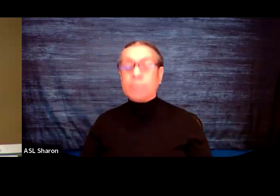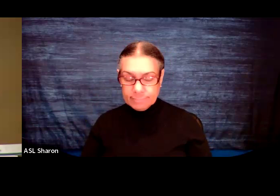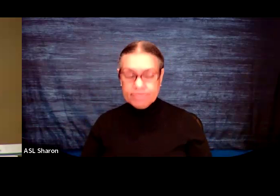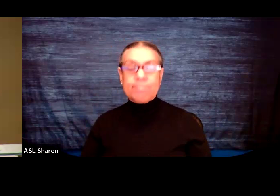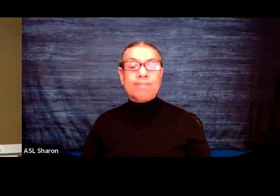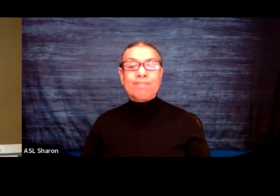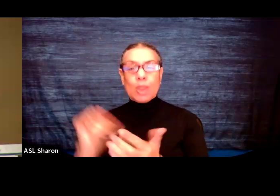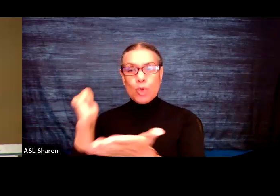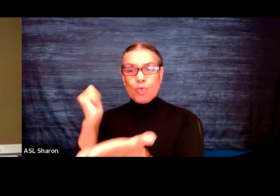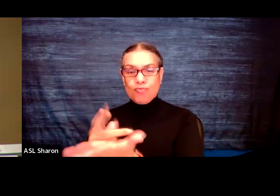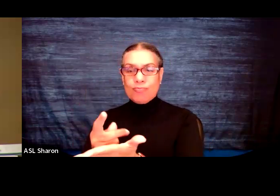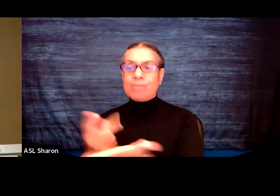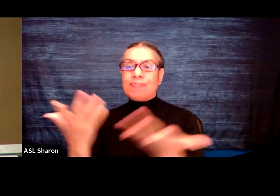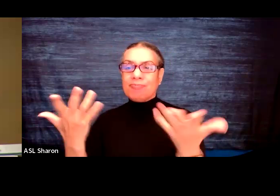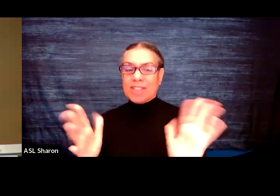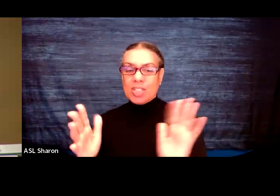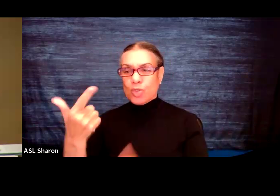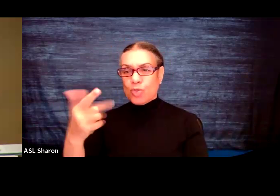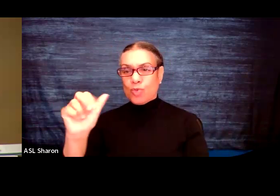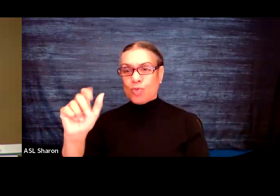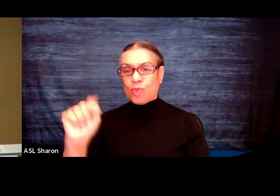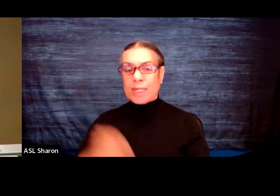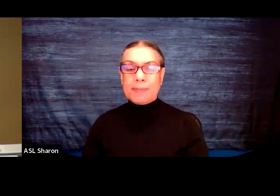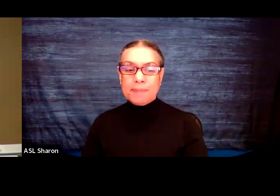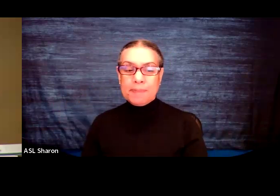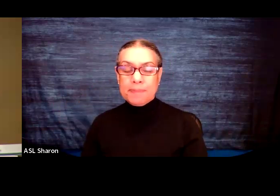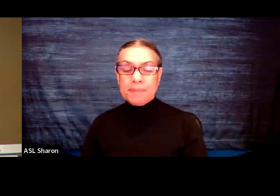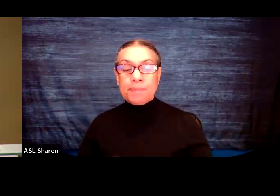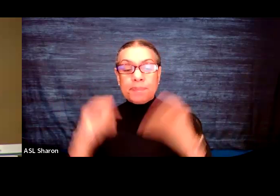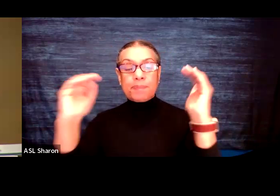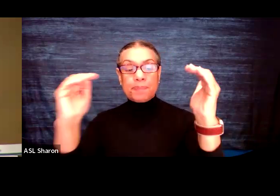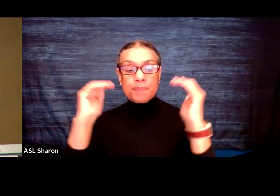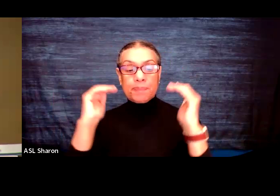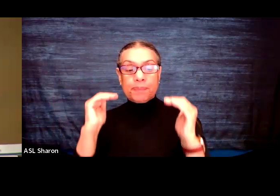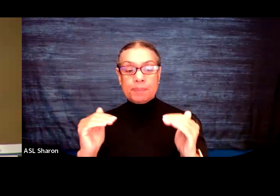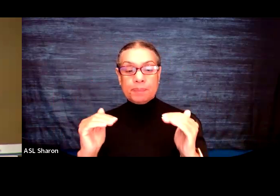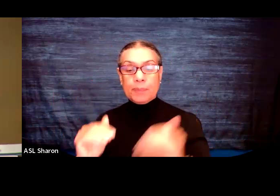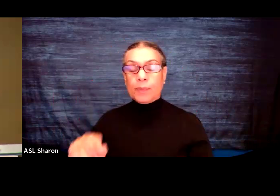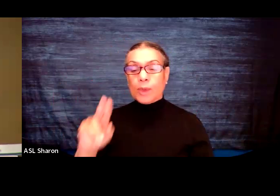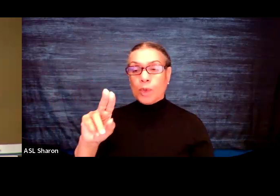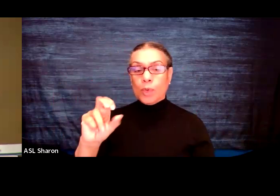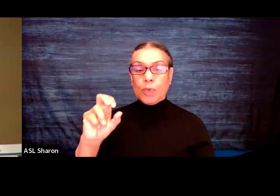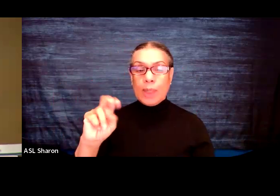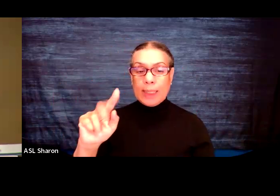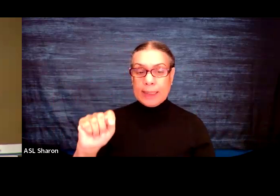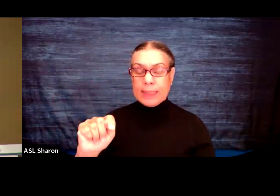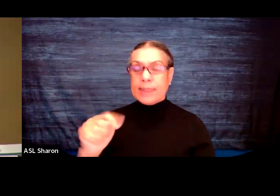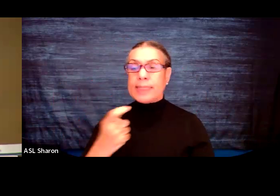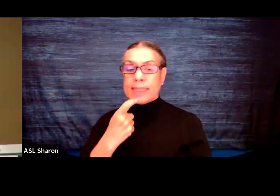Hearing none, the grants are approved. Our next action item are the United Steel Workers